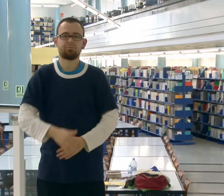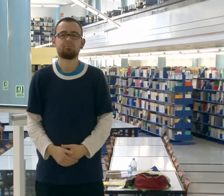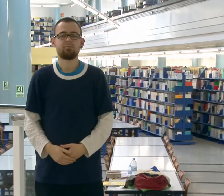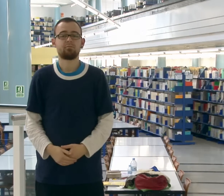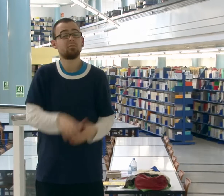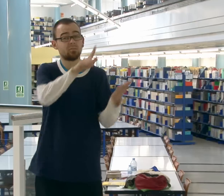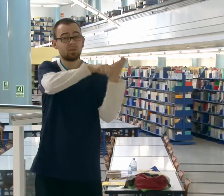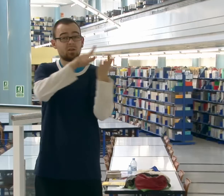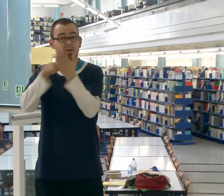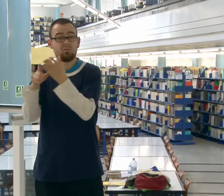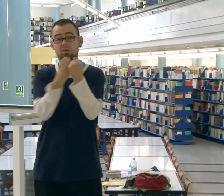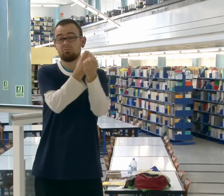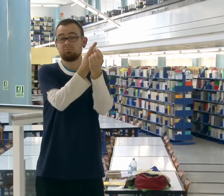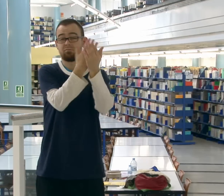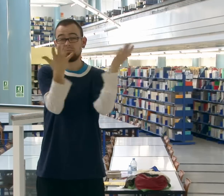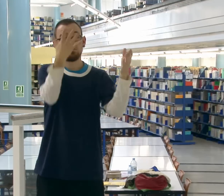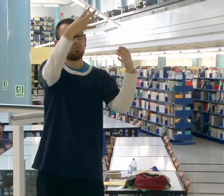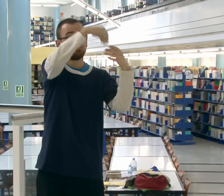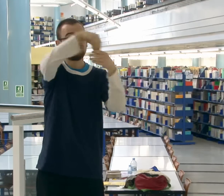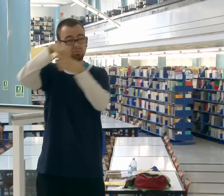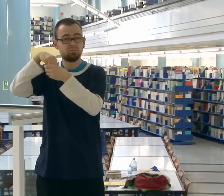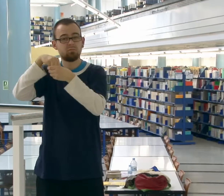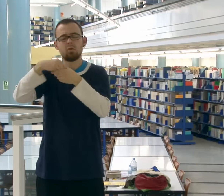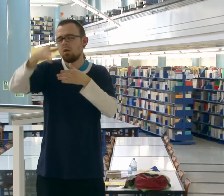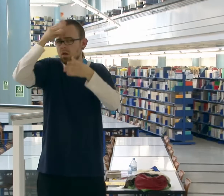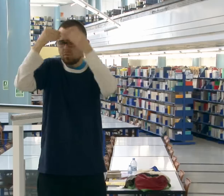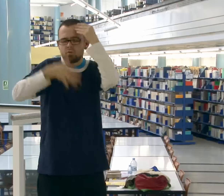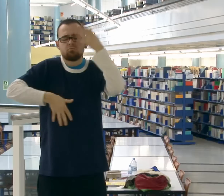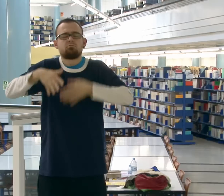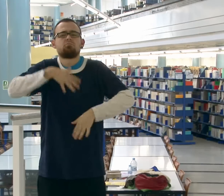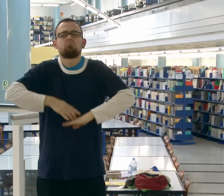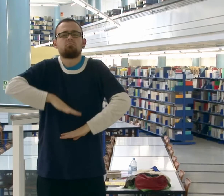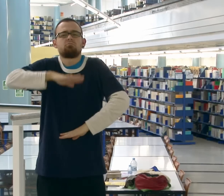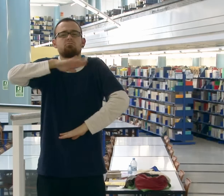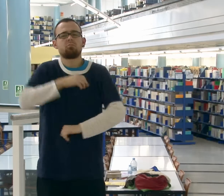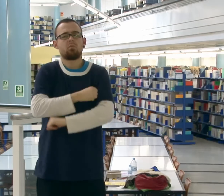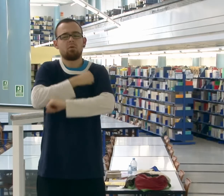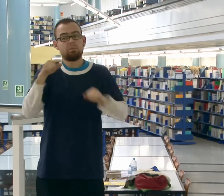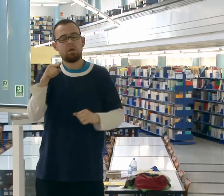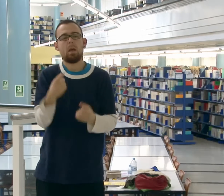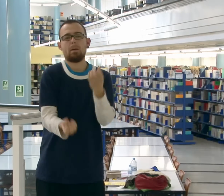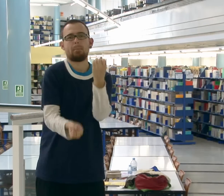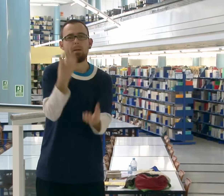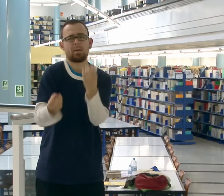with. All languages contain knowledge and produce new knowledge. Don't limit yourself to